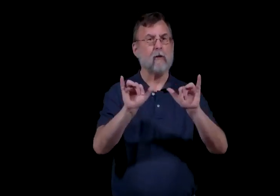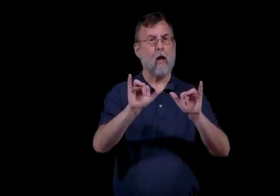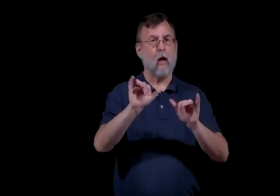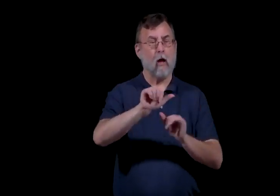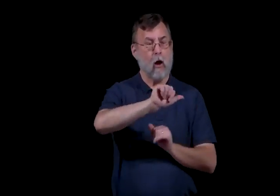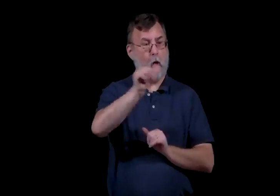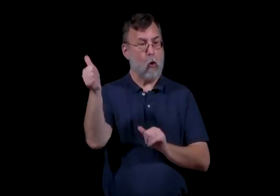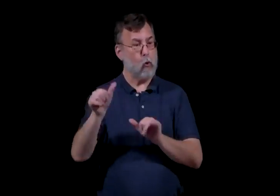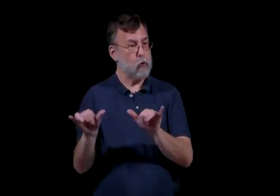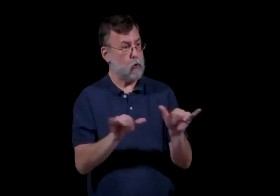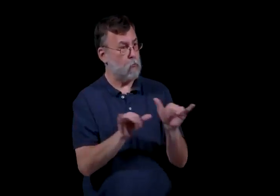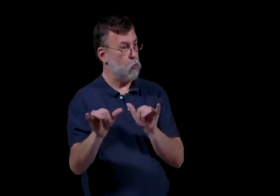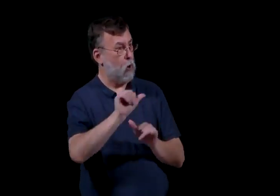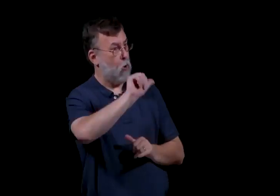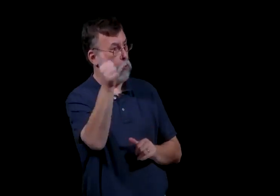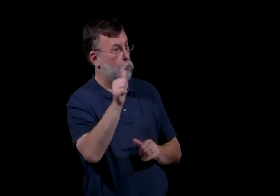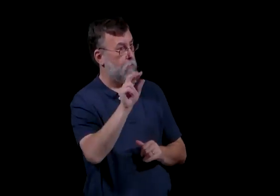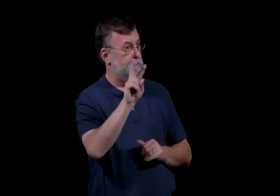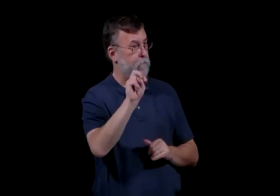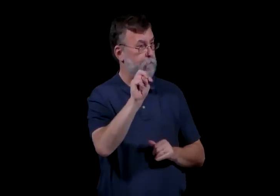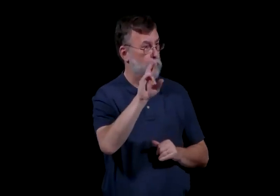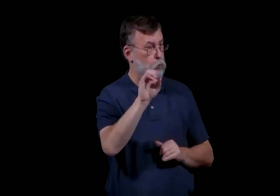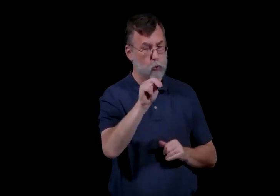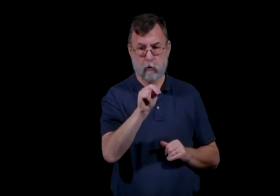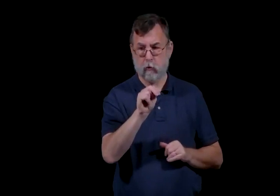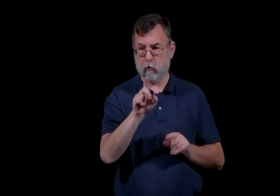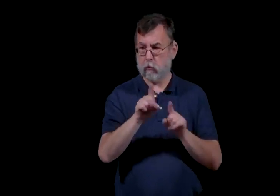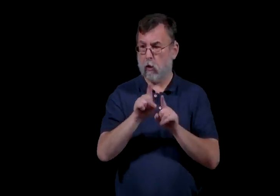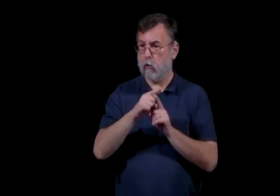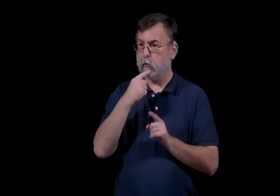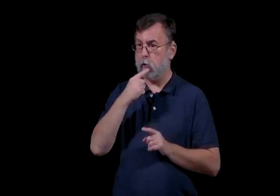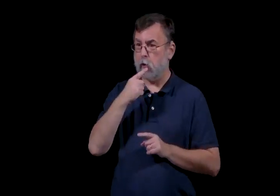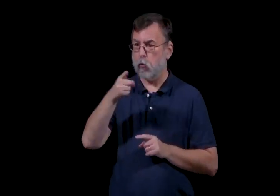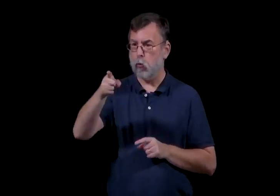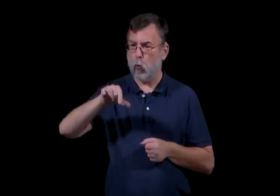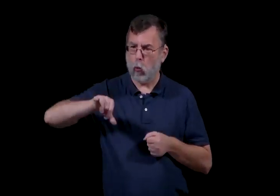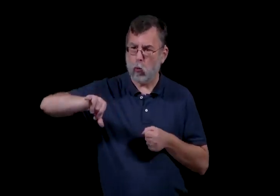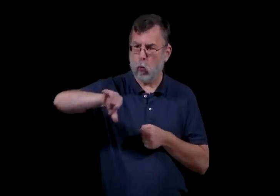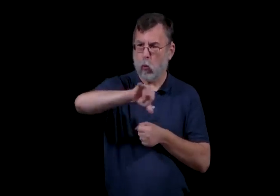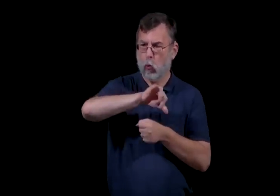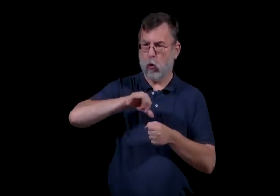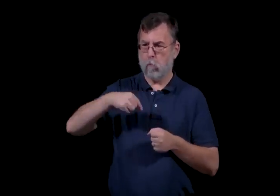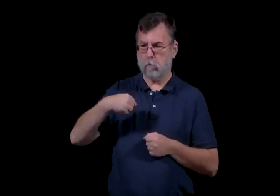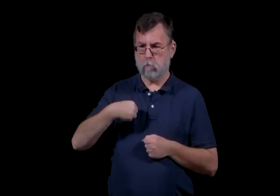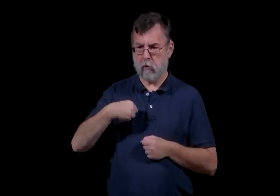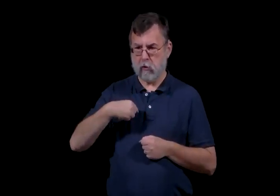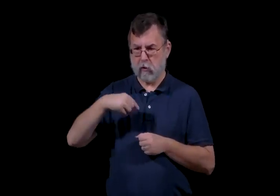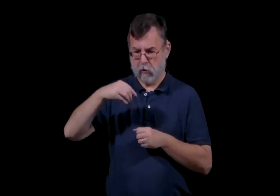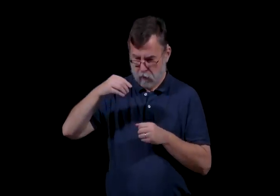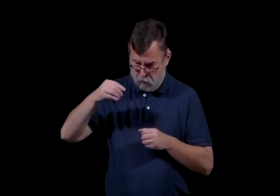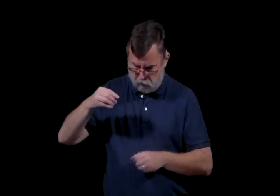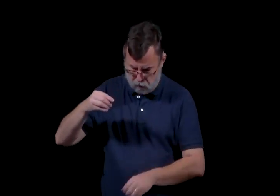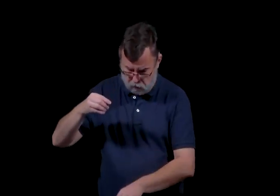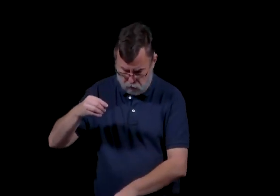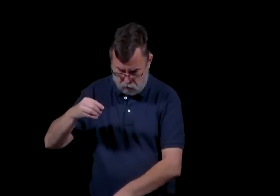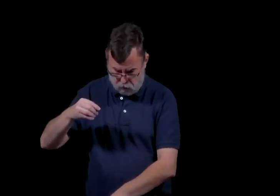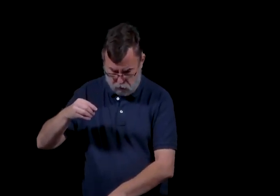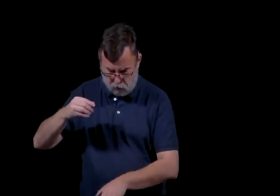Okay, and it says here, in another version, it says that you and me are anointed